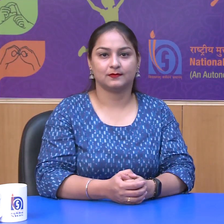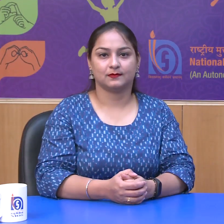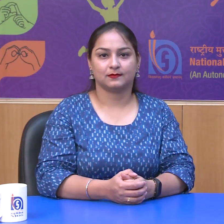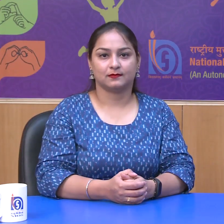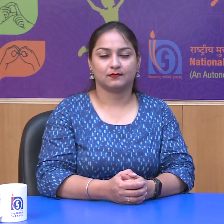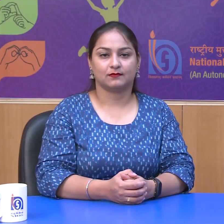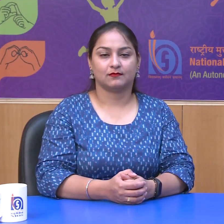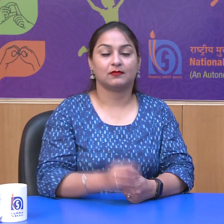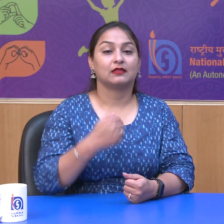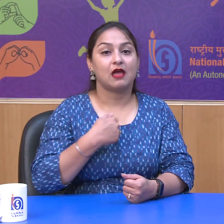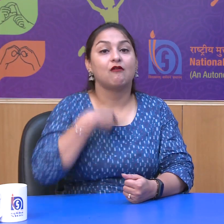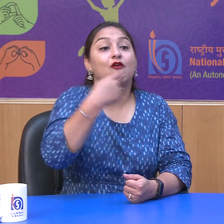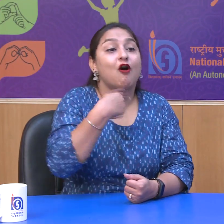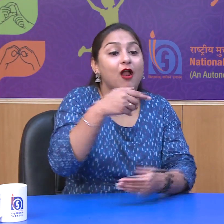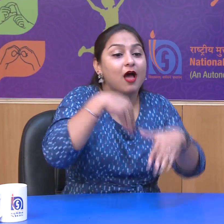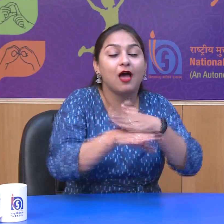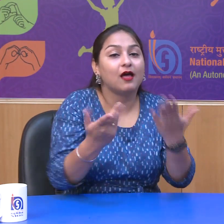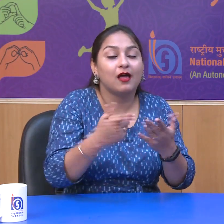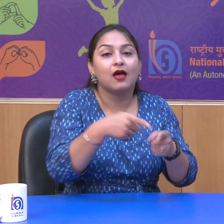then we call it extensive farming.